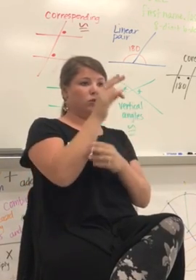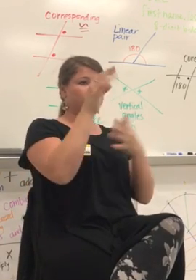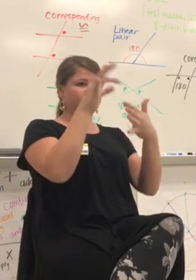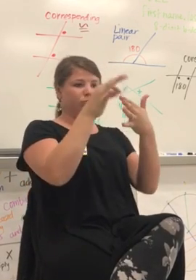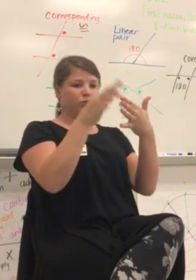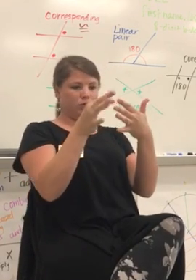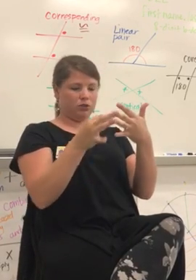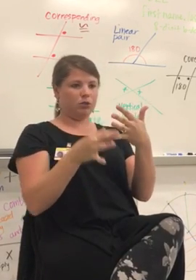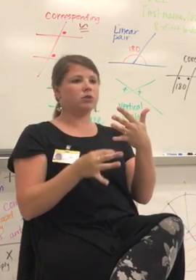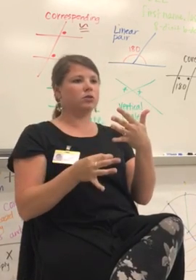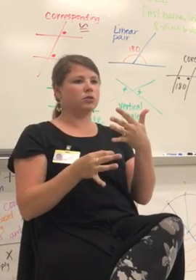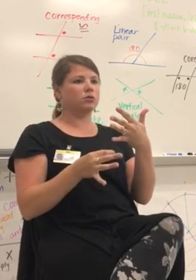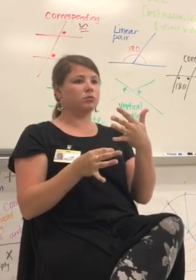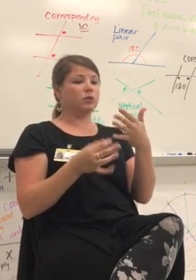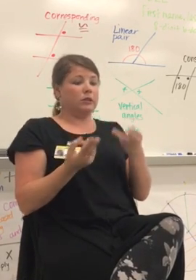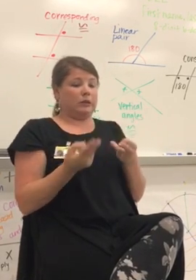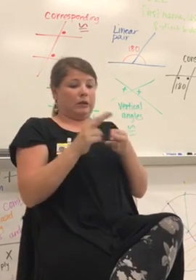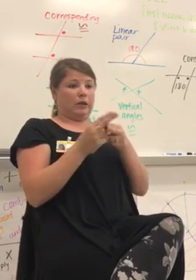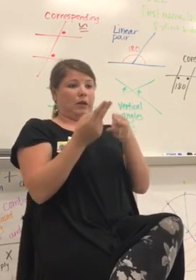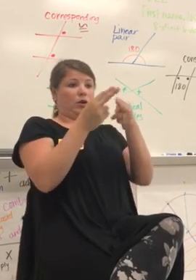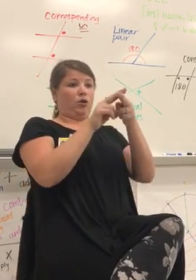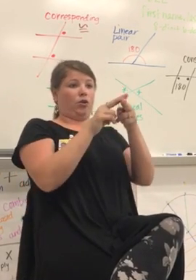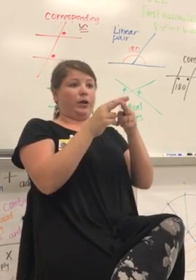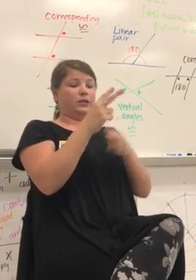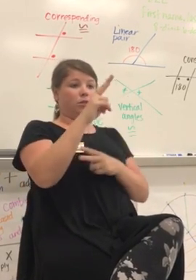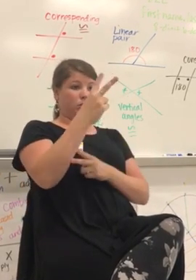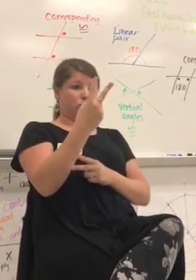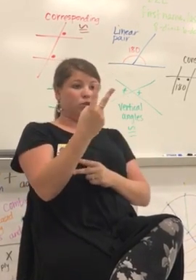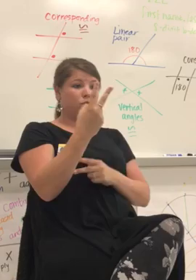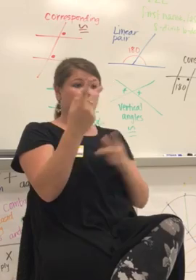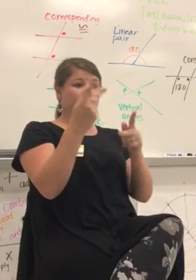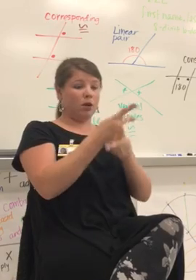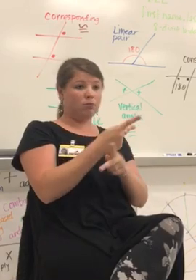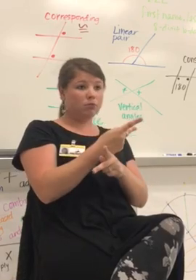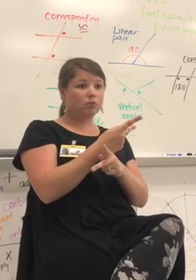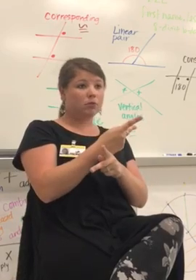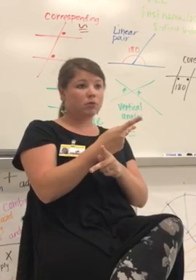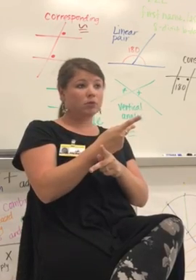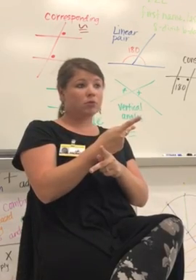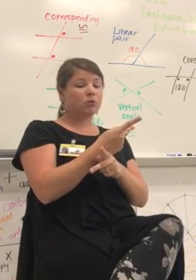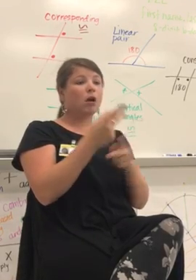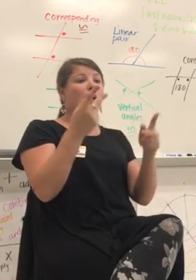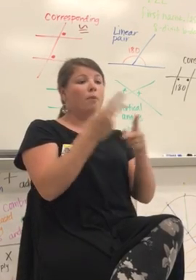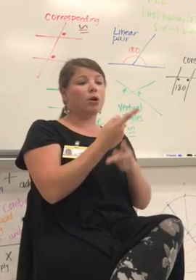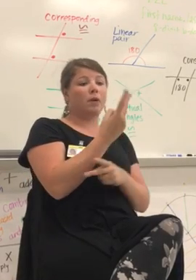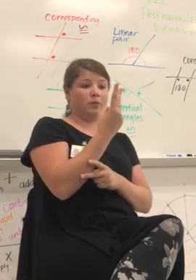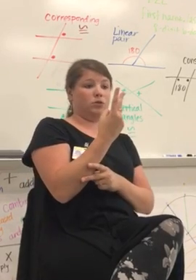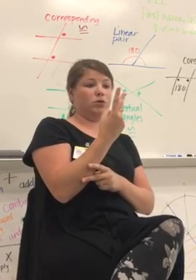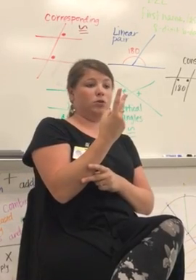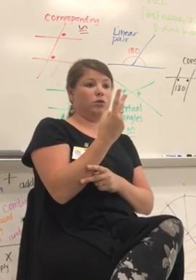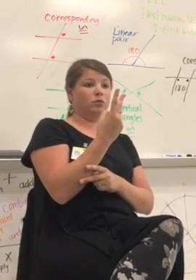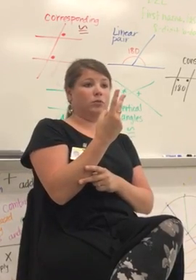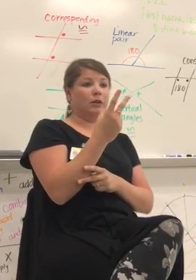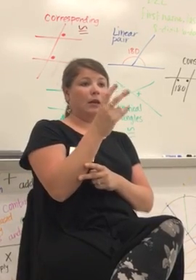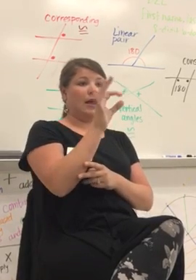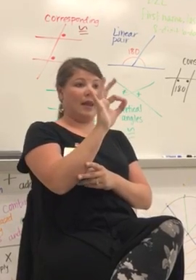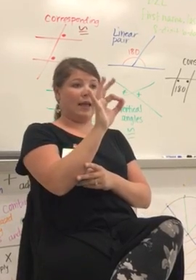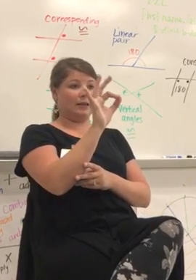it increase 2 times? So that would just be multiplying this by 2. Does that give you 960?